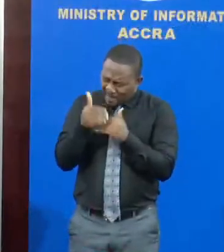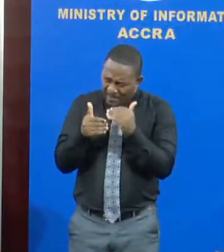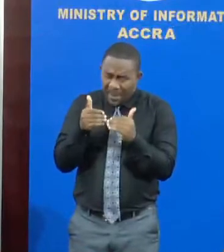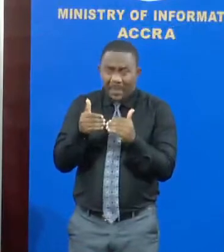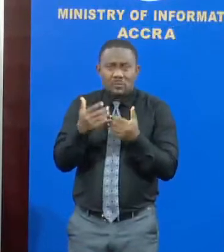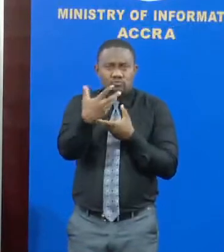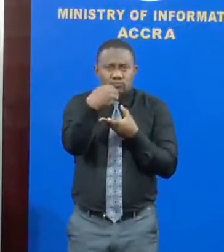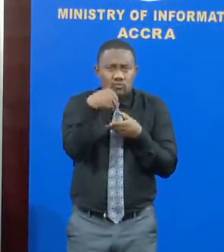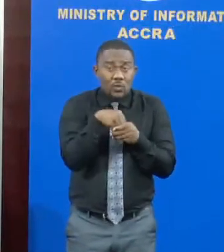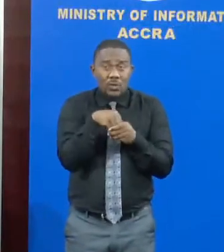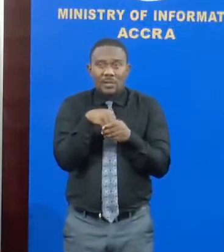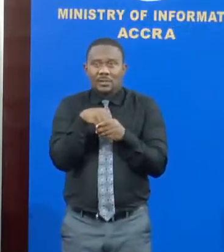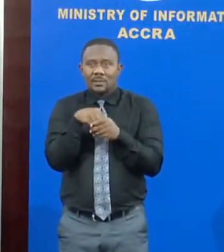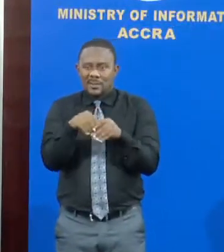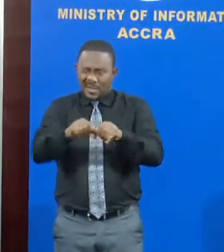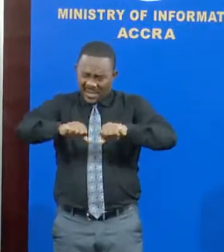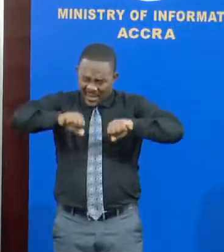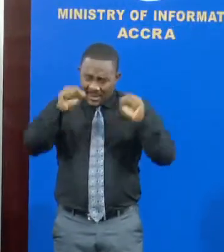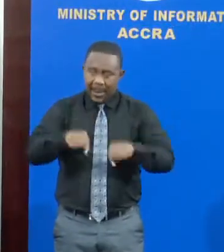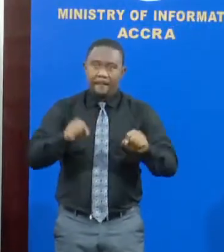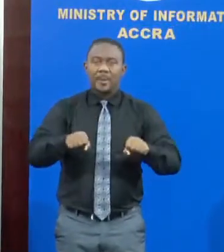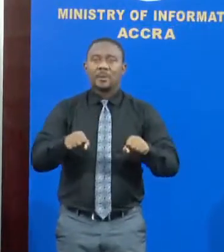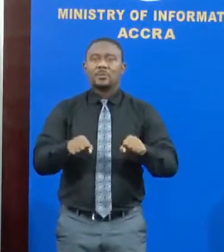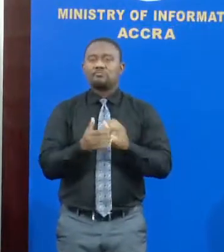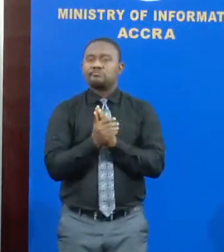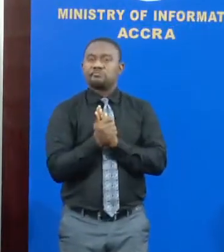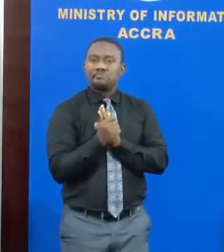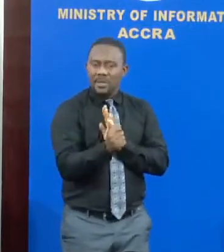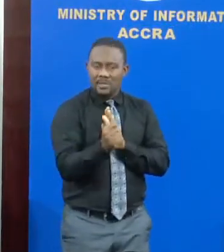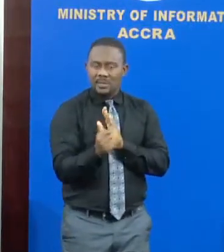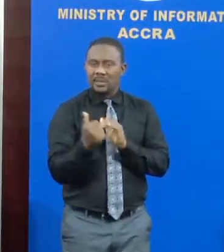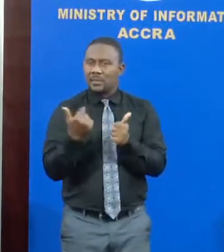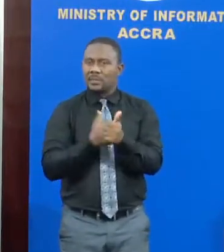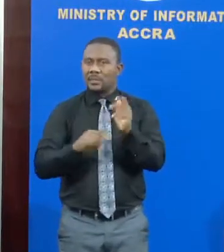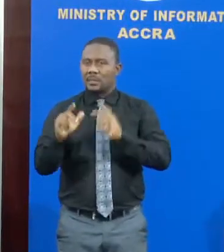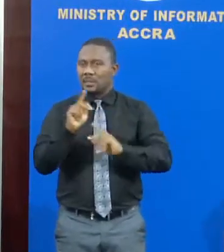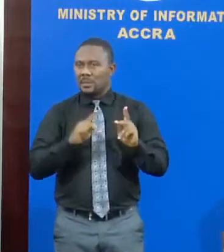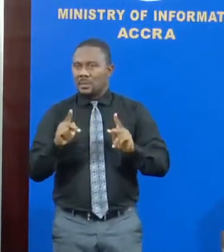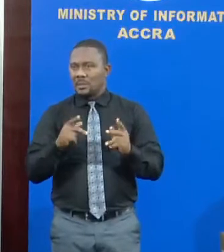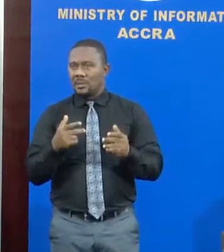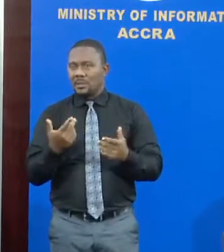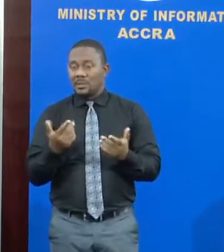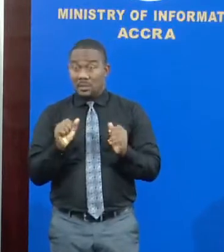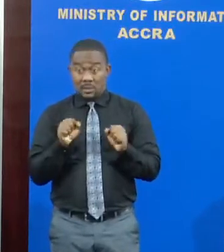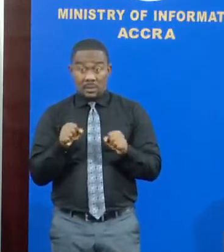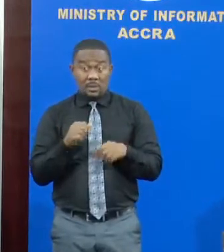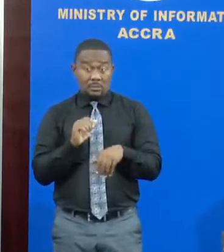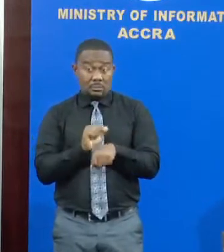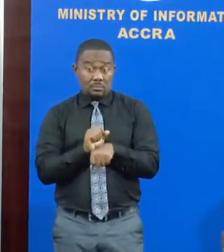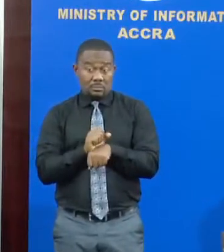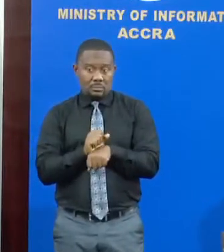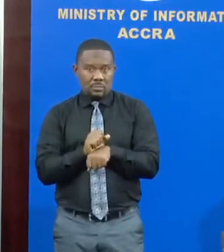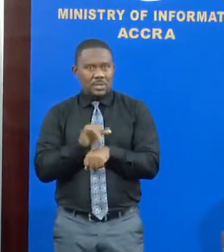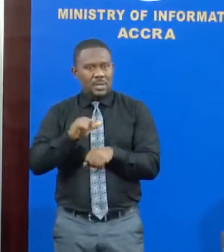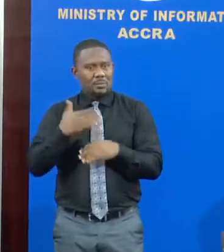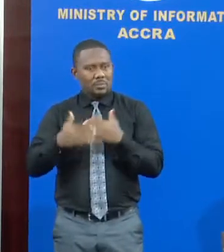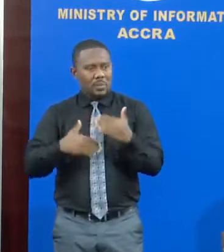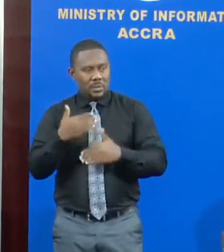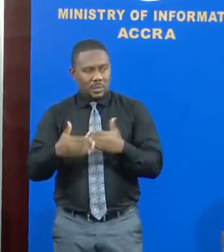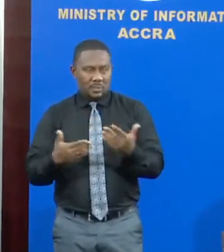recruiting competent Ghanaians to staff these offices. That process is being led,